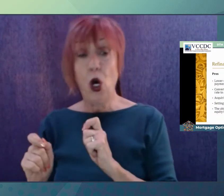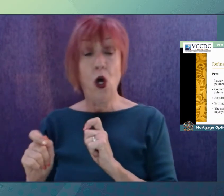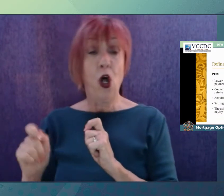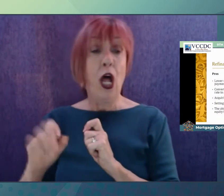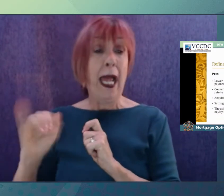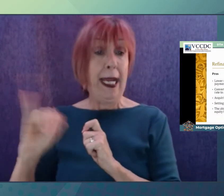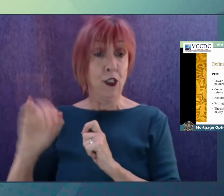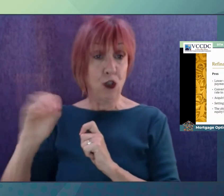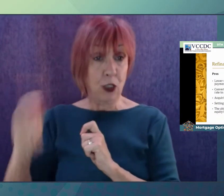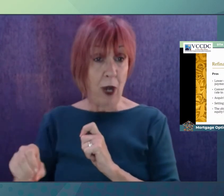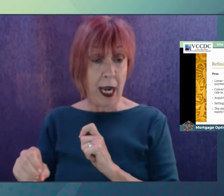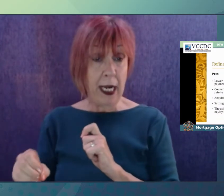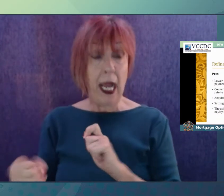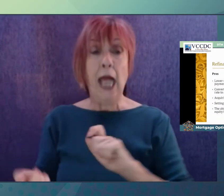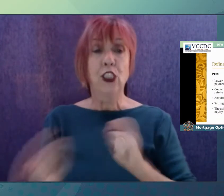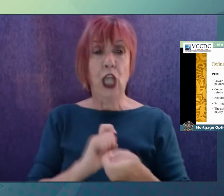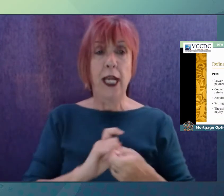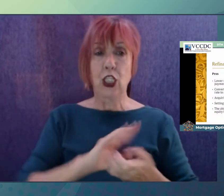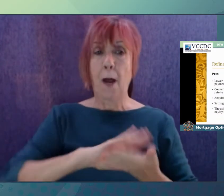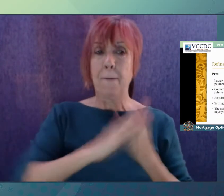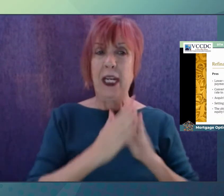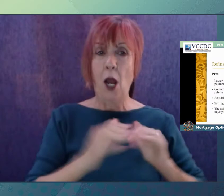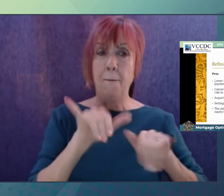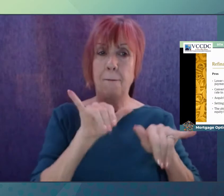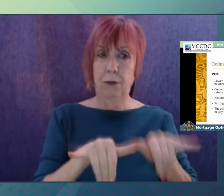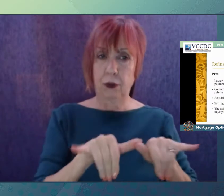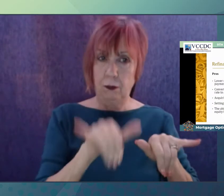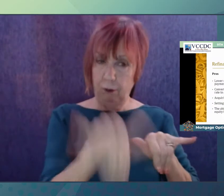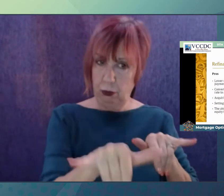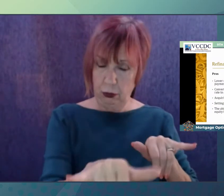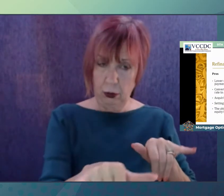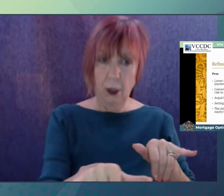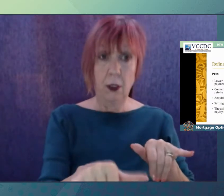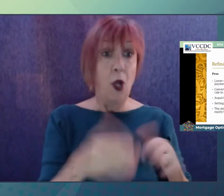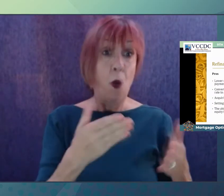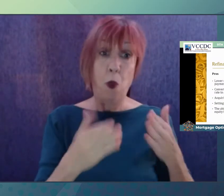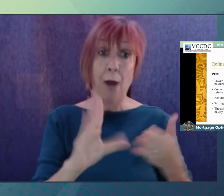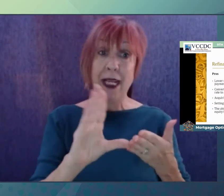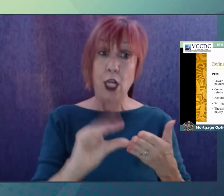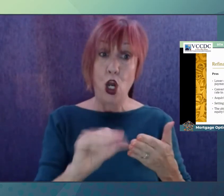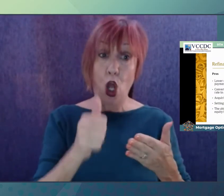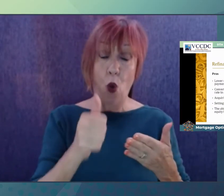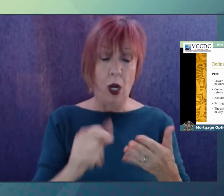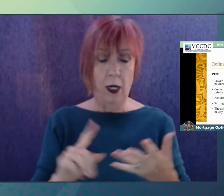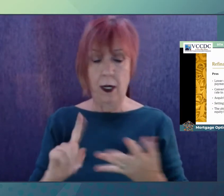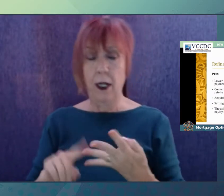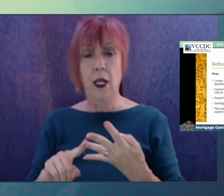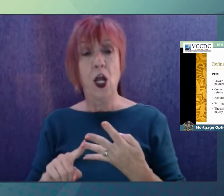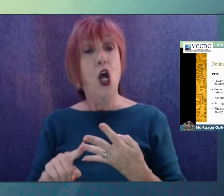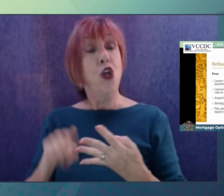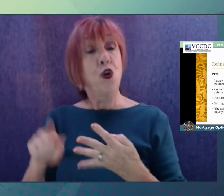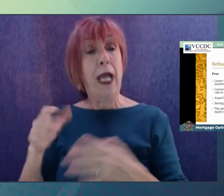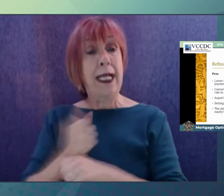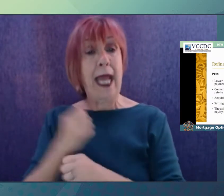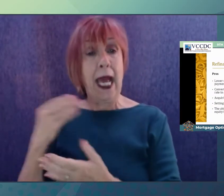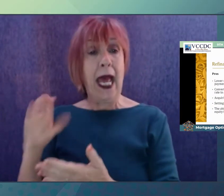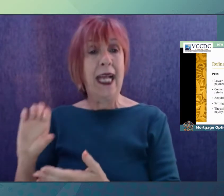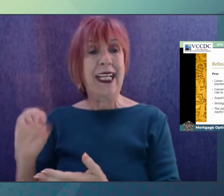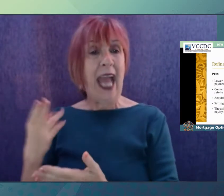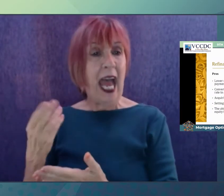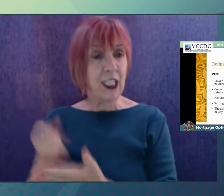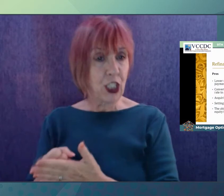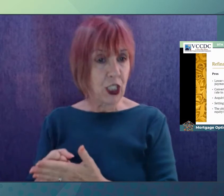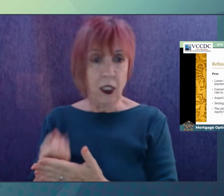rate, gaining predictability and possible savings. You can acquire an influx of cash for a pressing financial